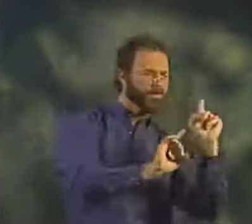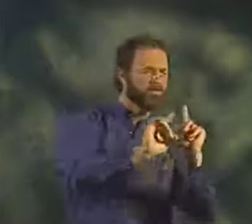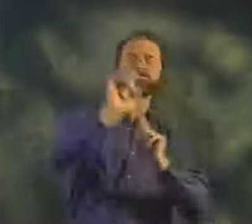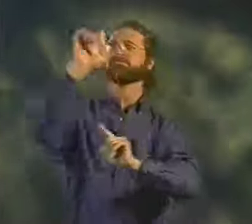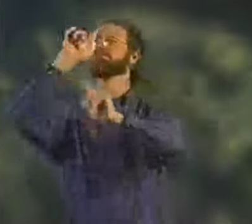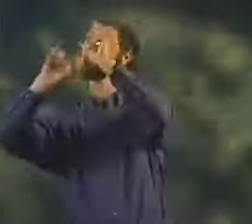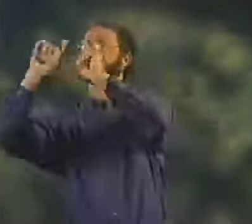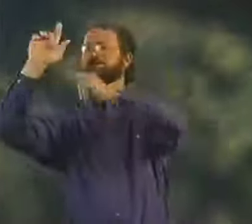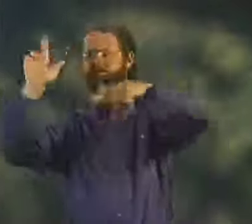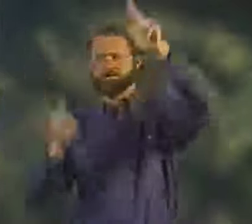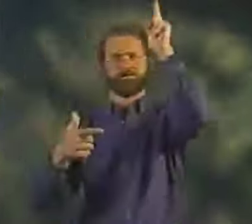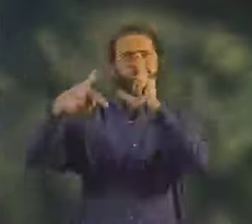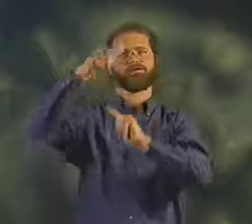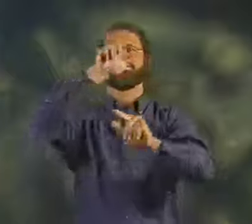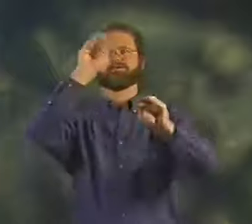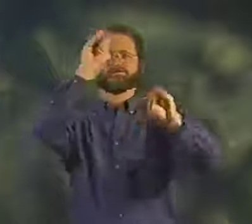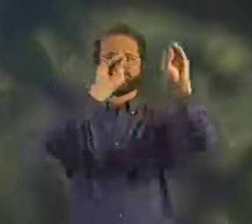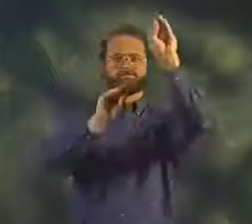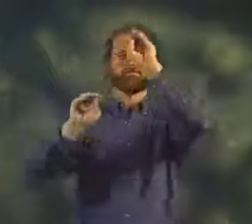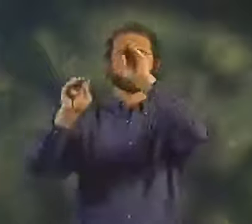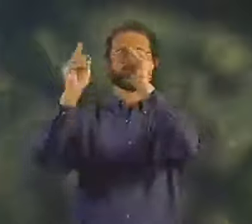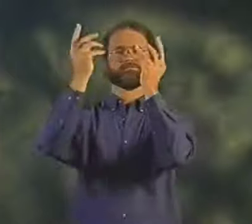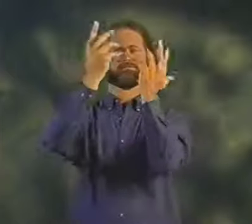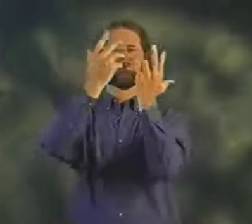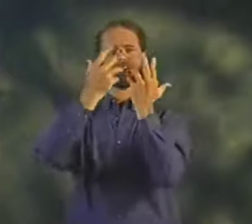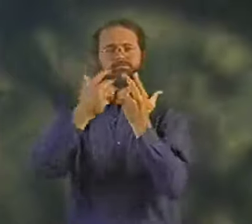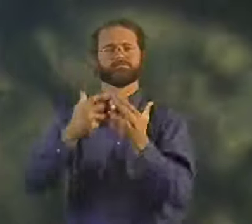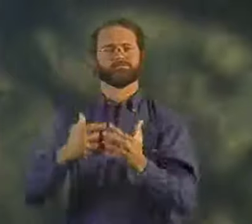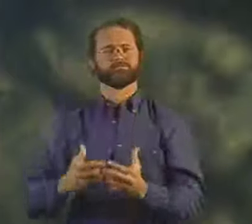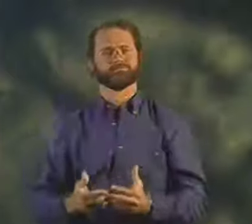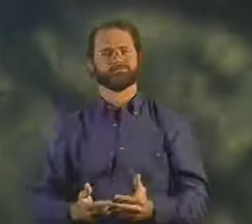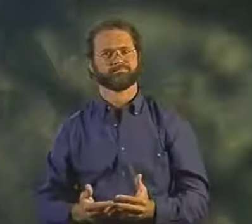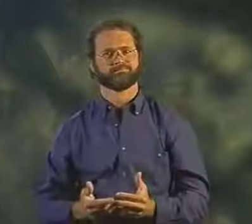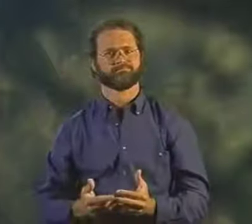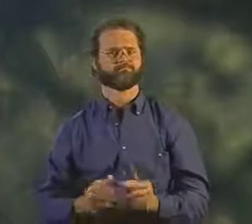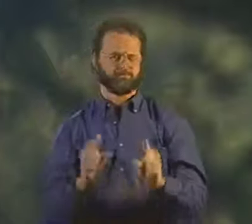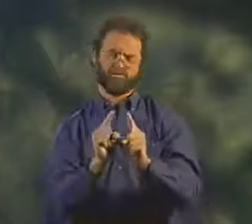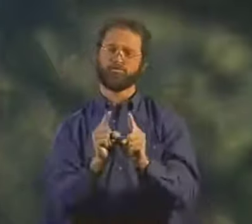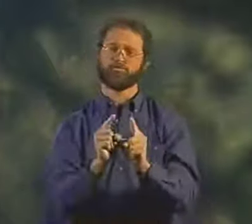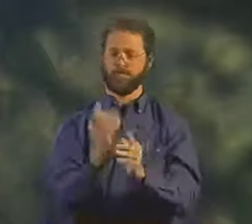together. Other aspects include how the signing space is utilized,